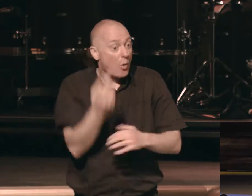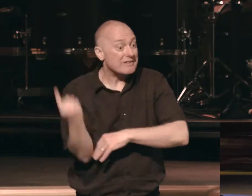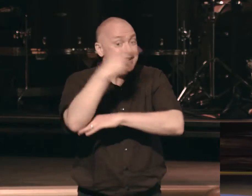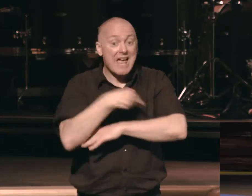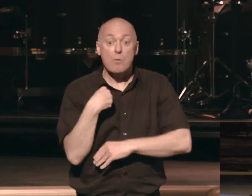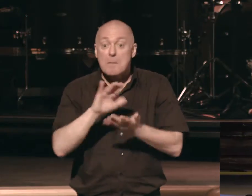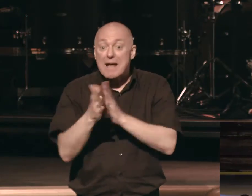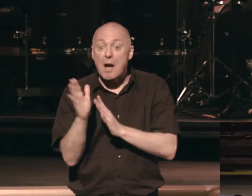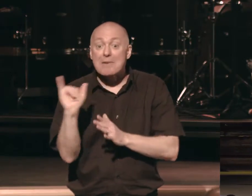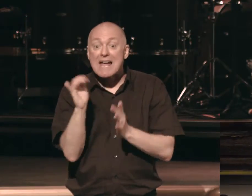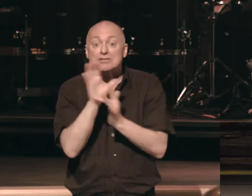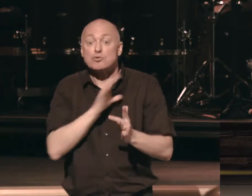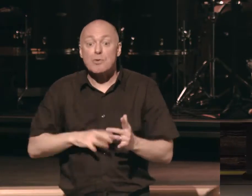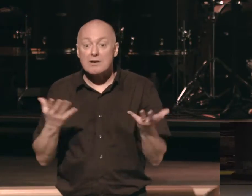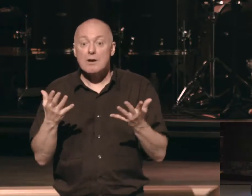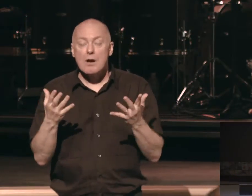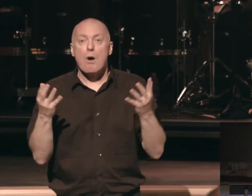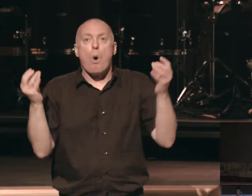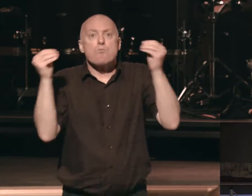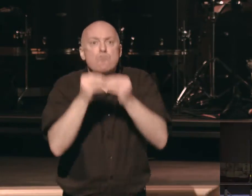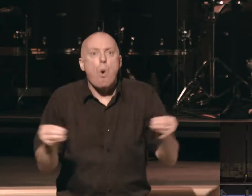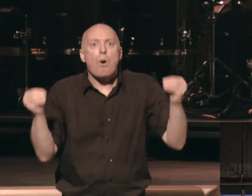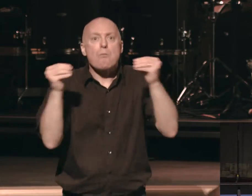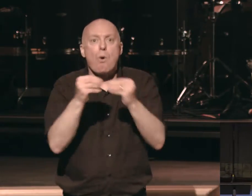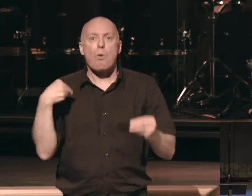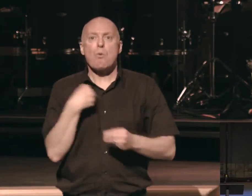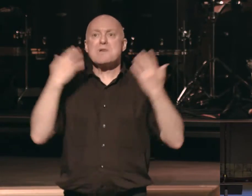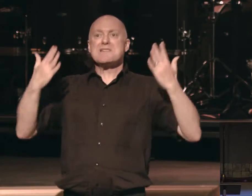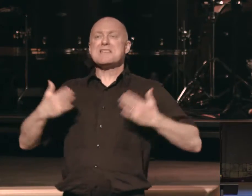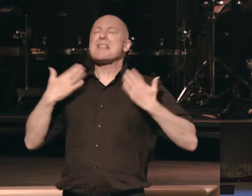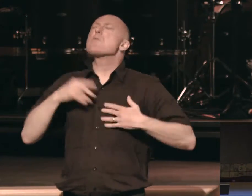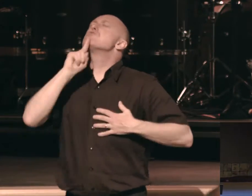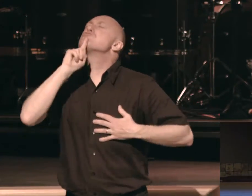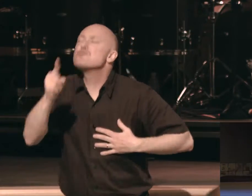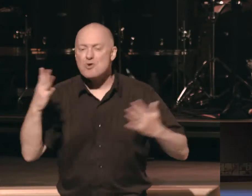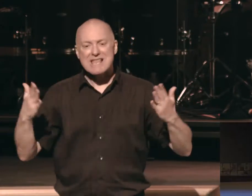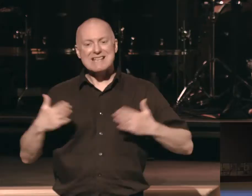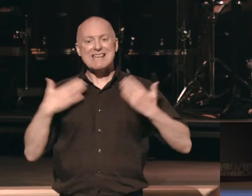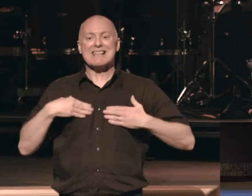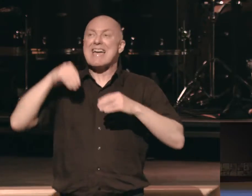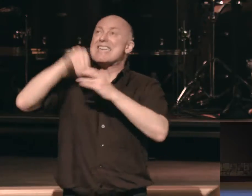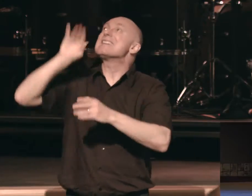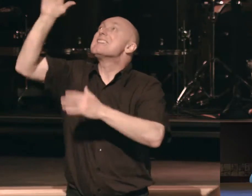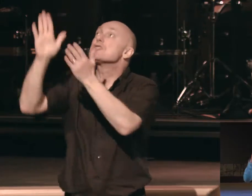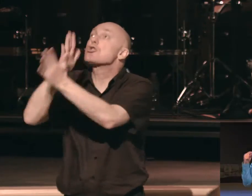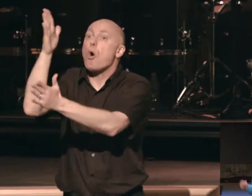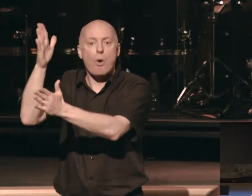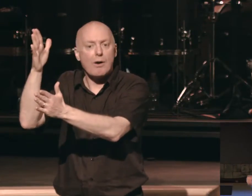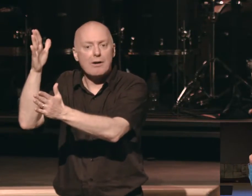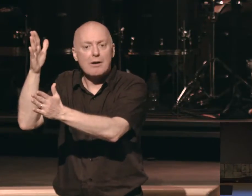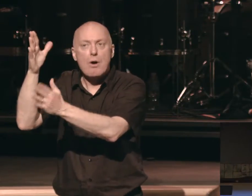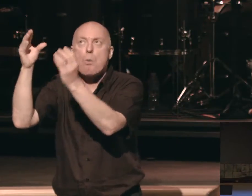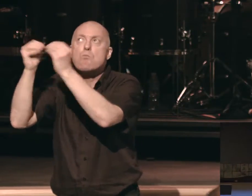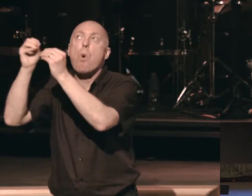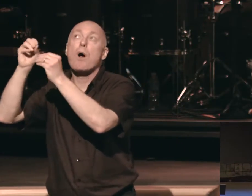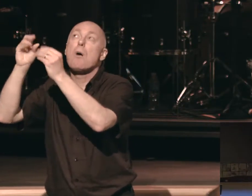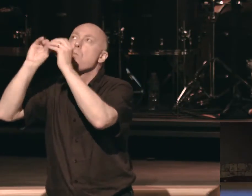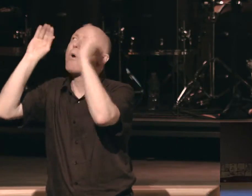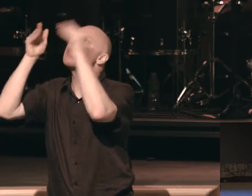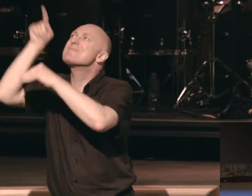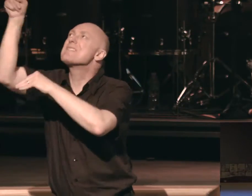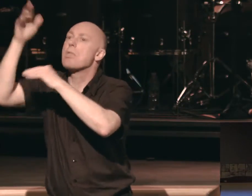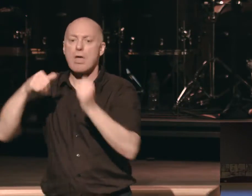we become like Jesus Christ is when more and more we truly delight in his glory from our lives more than we delight in